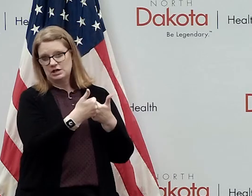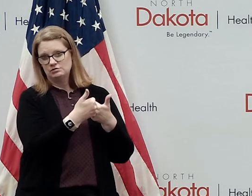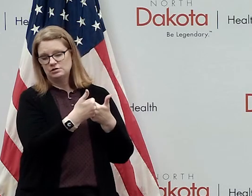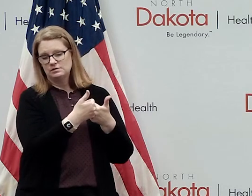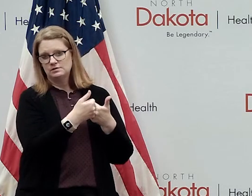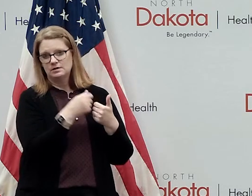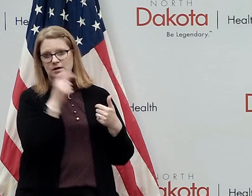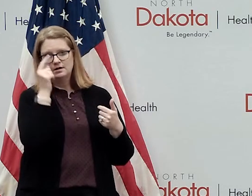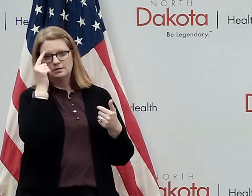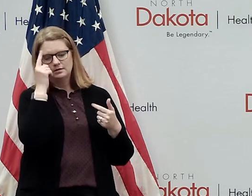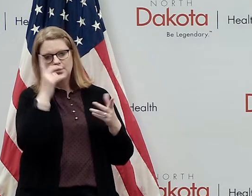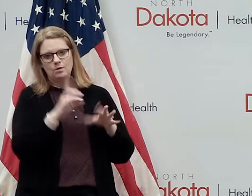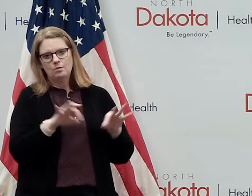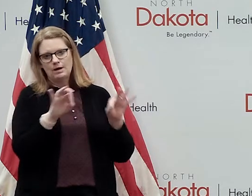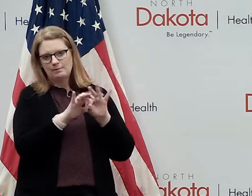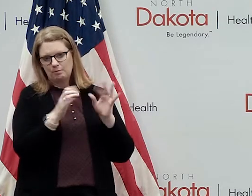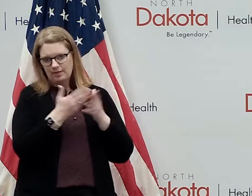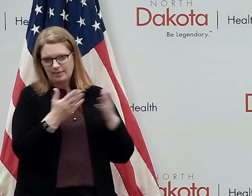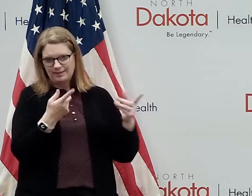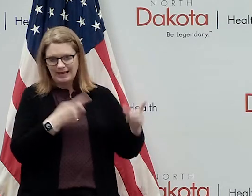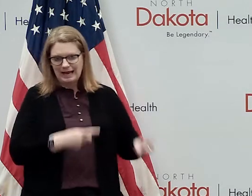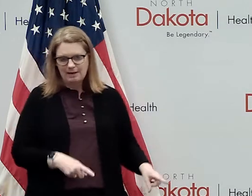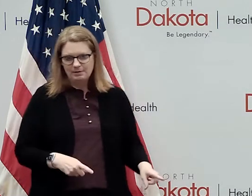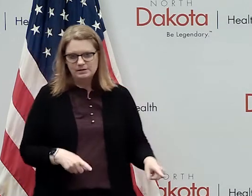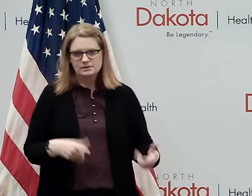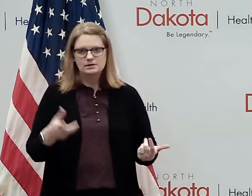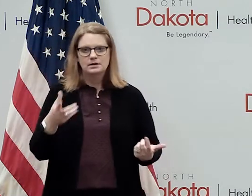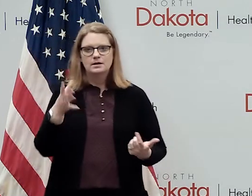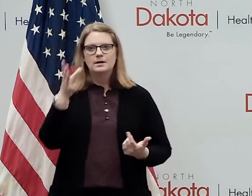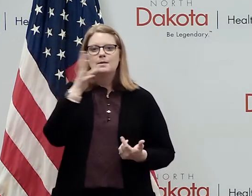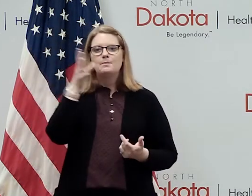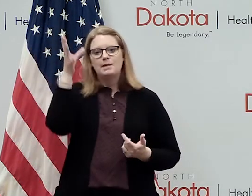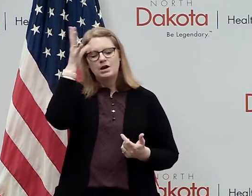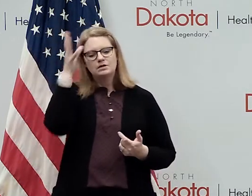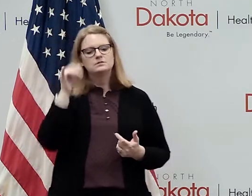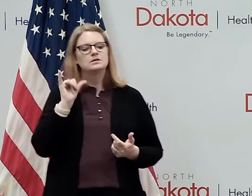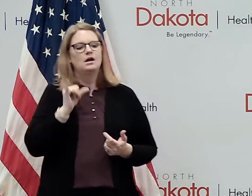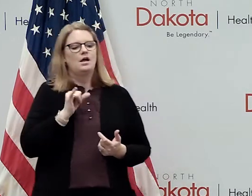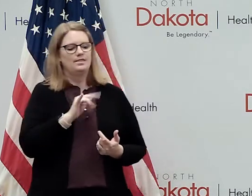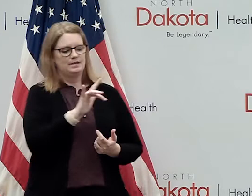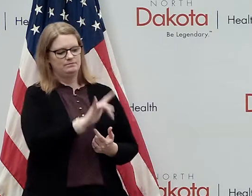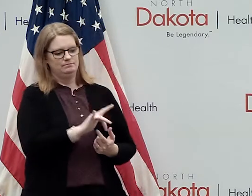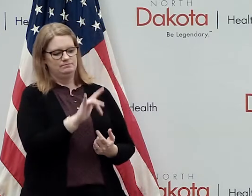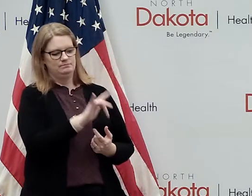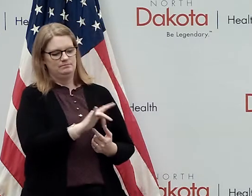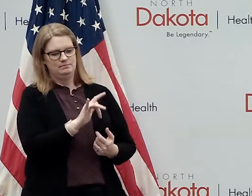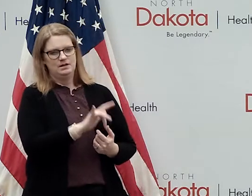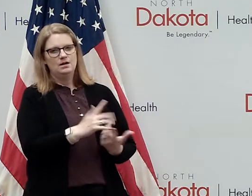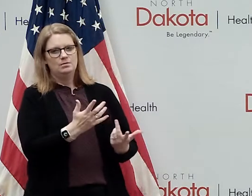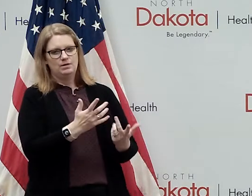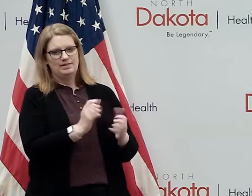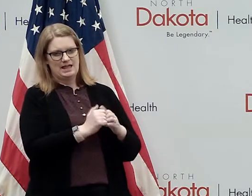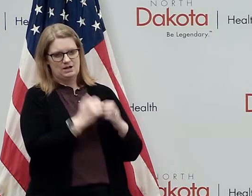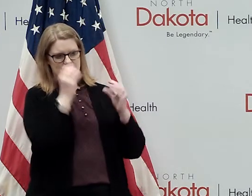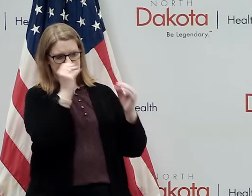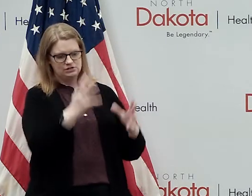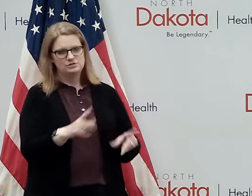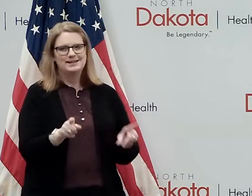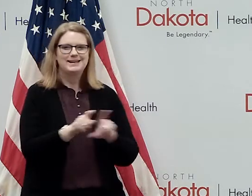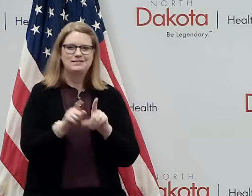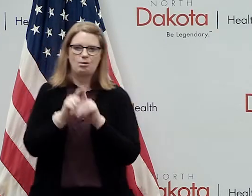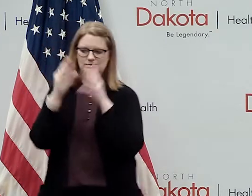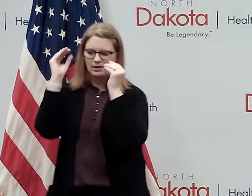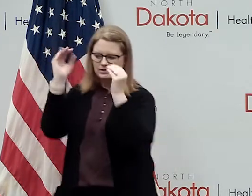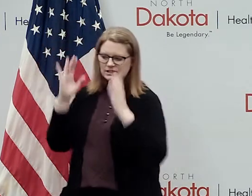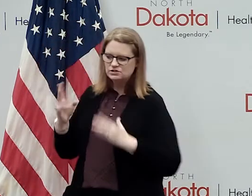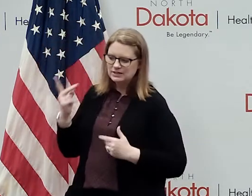one big thing that happened is parents have much more empathy about the role of the teacher, and teachers got a window into the